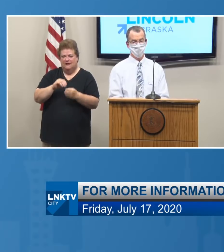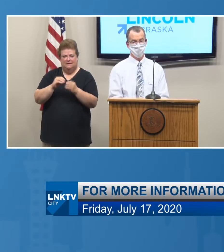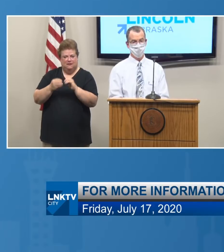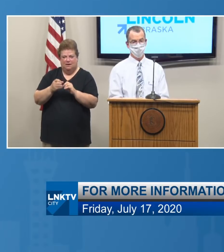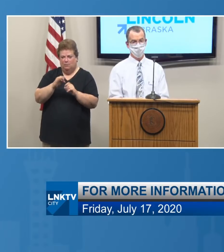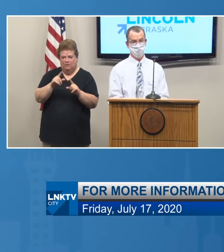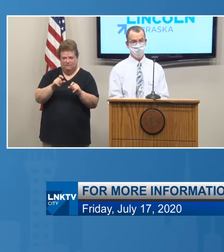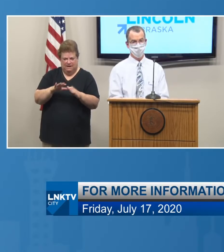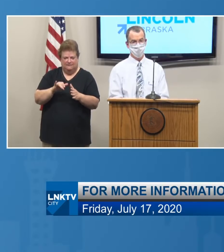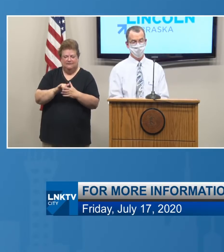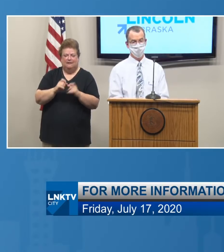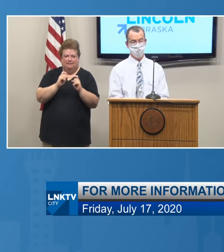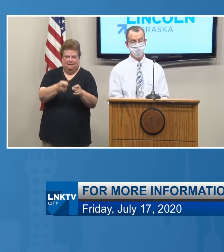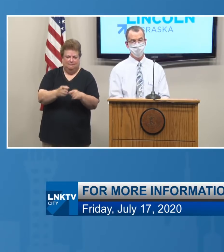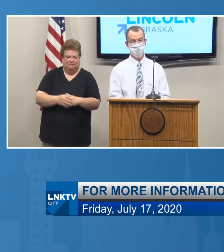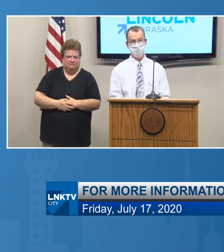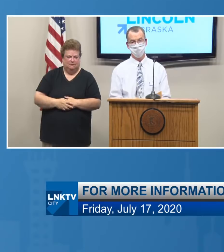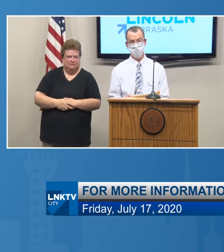done.